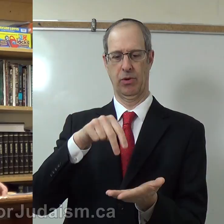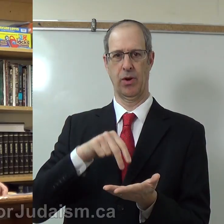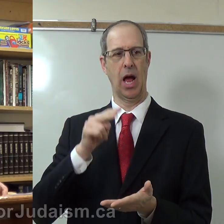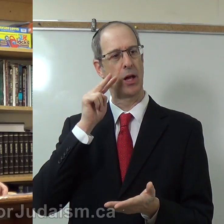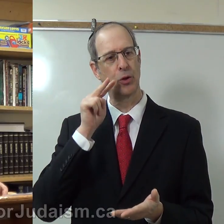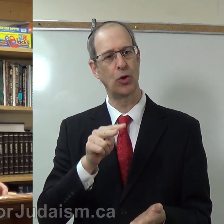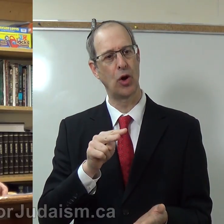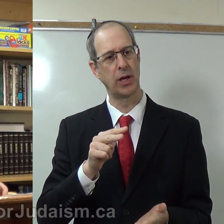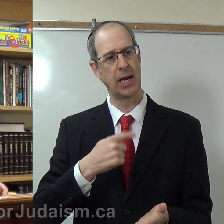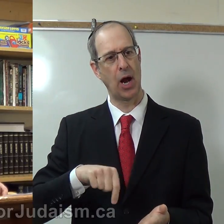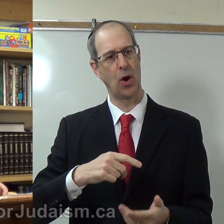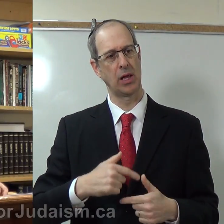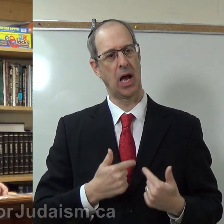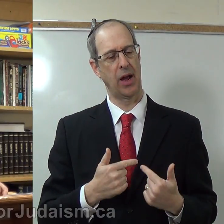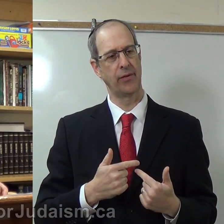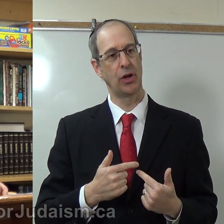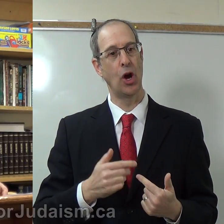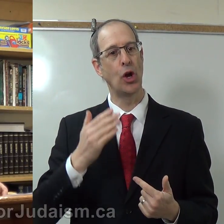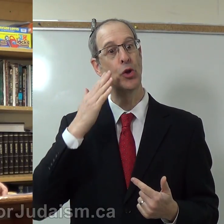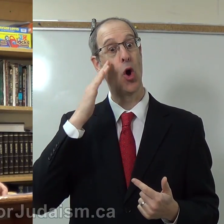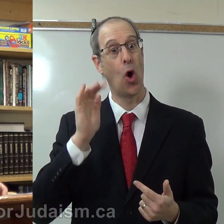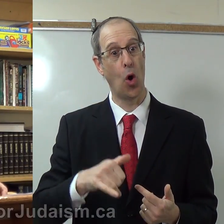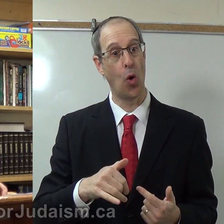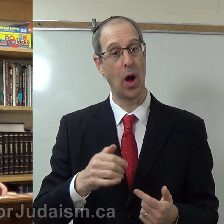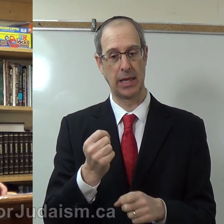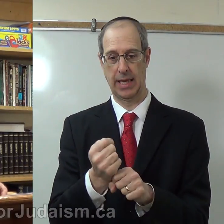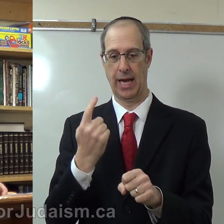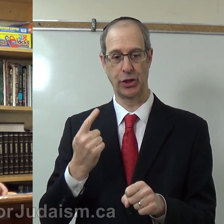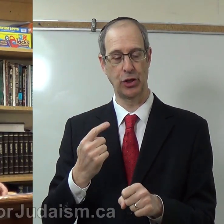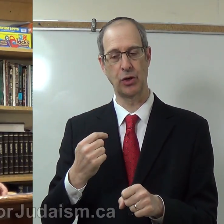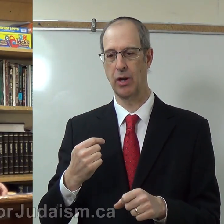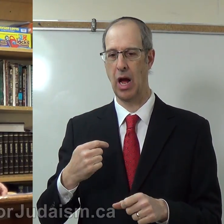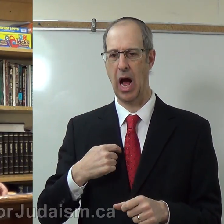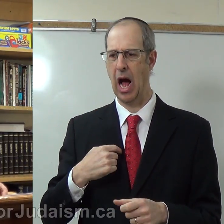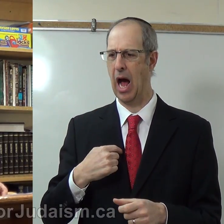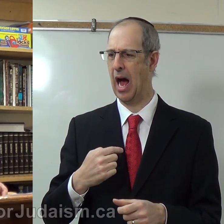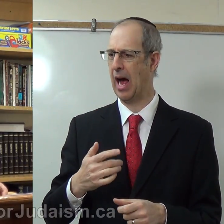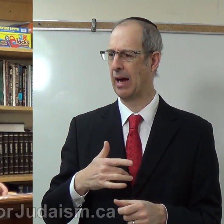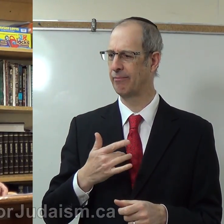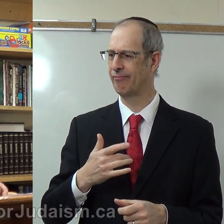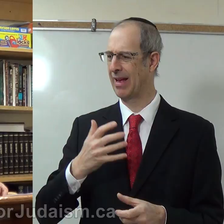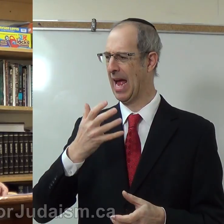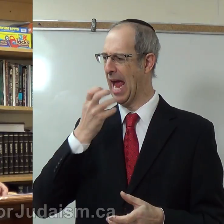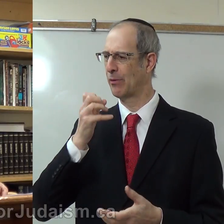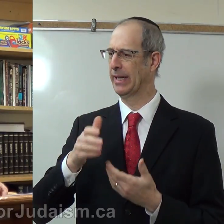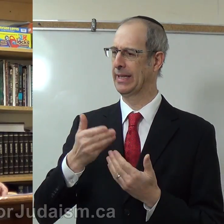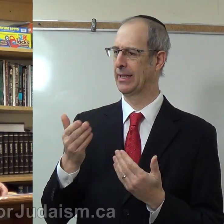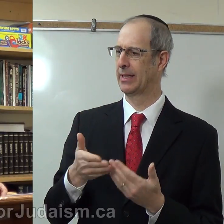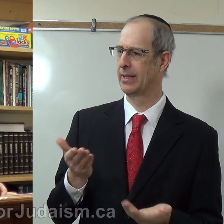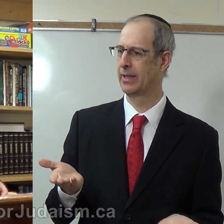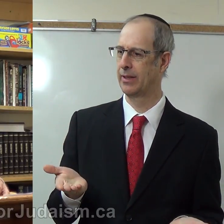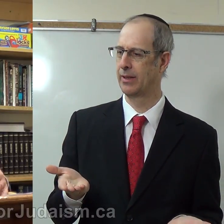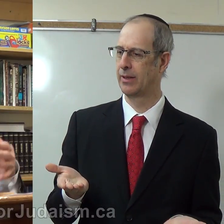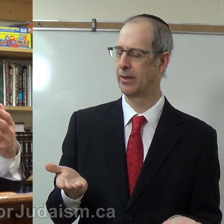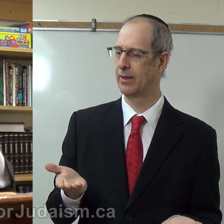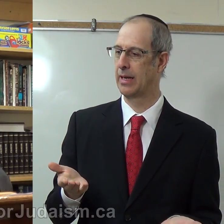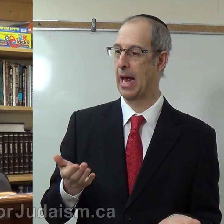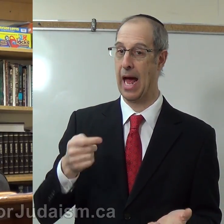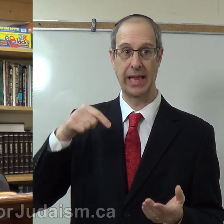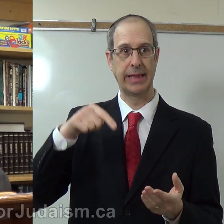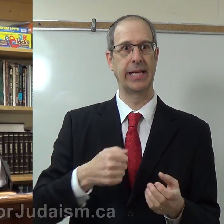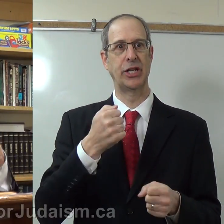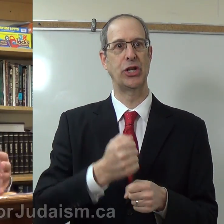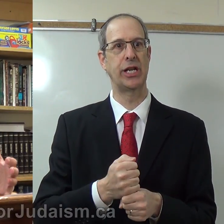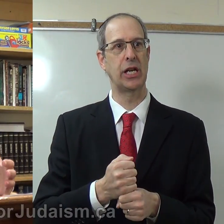lives and say, you know what? Last year, I was someone that got angry very easily. And this